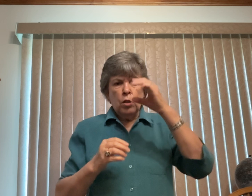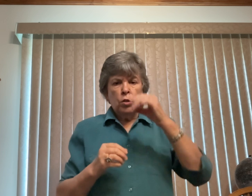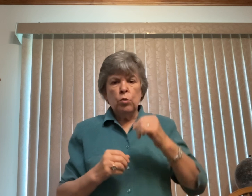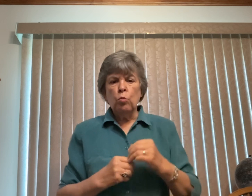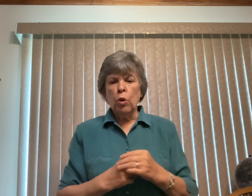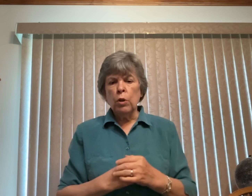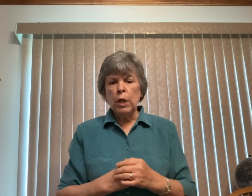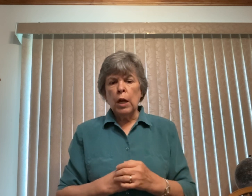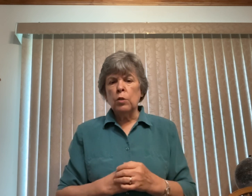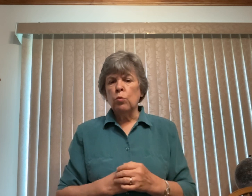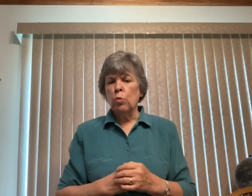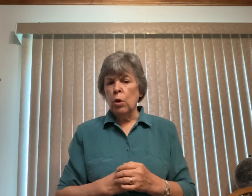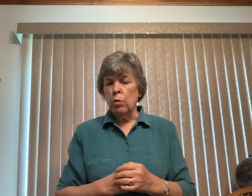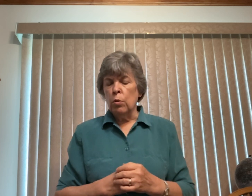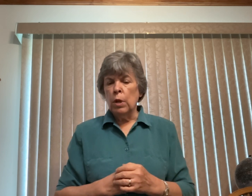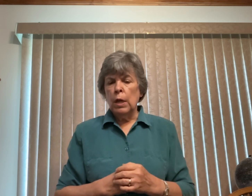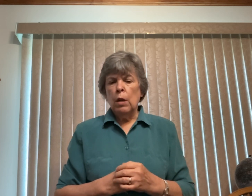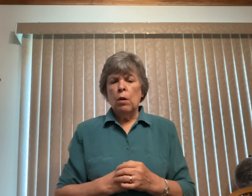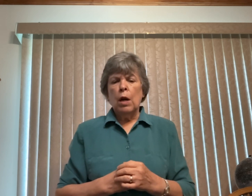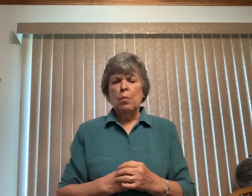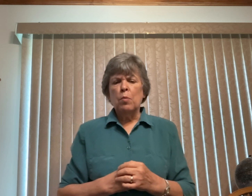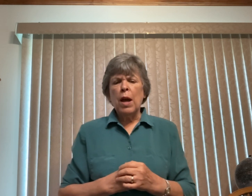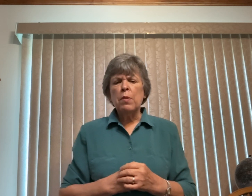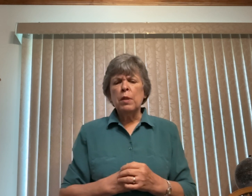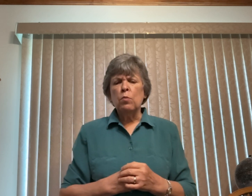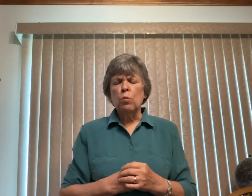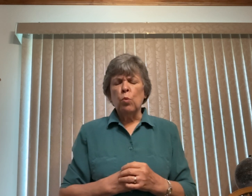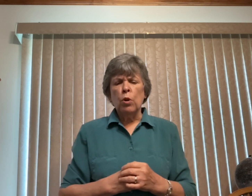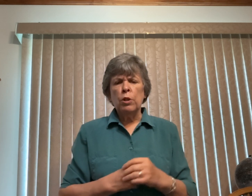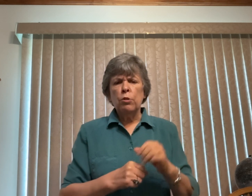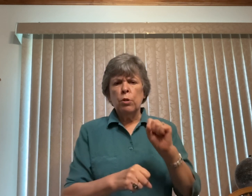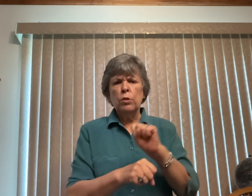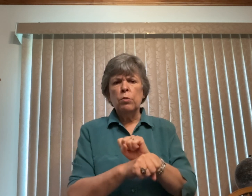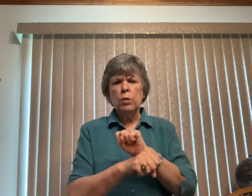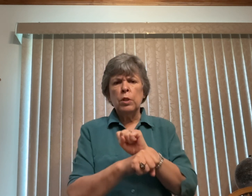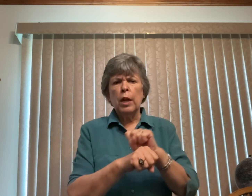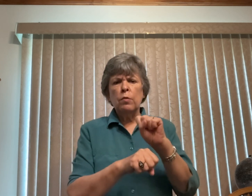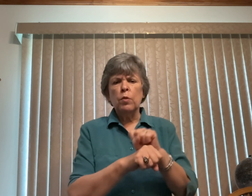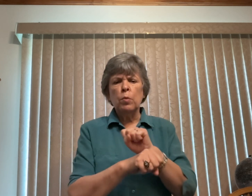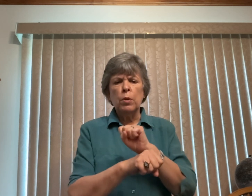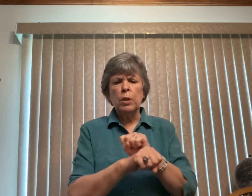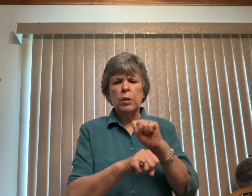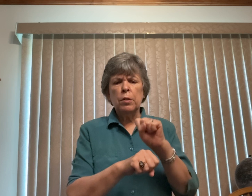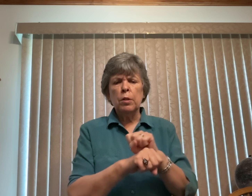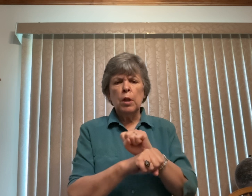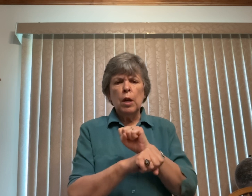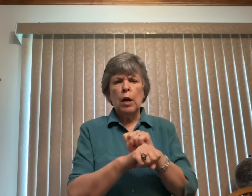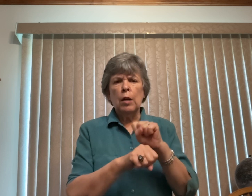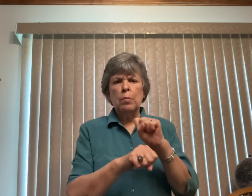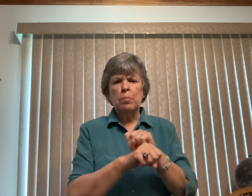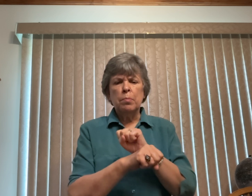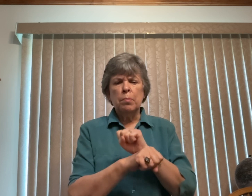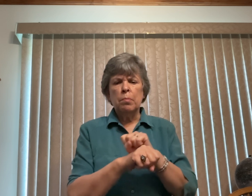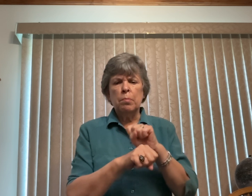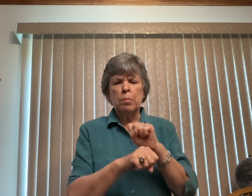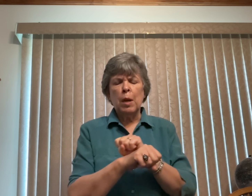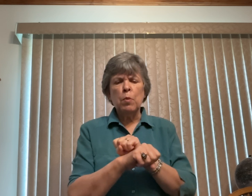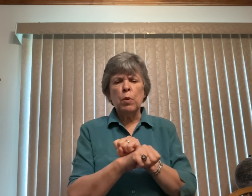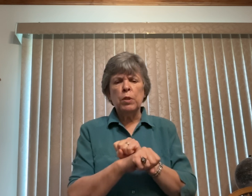To work us woe. Rather than work, you could do the sign for work here, but I'm going to do